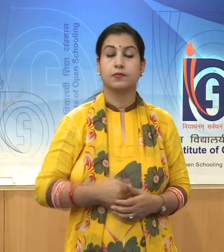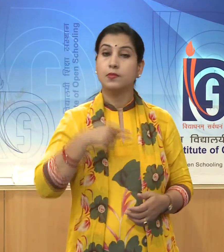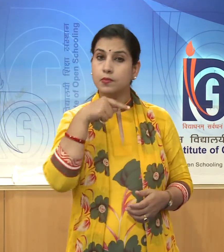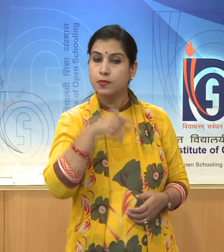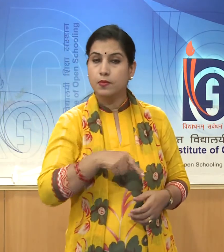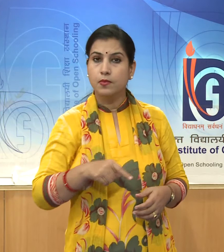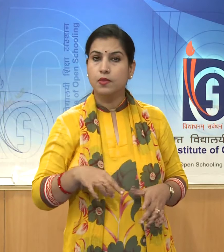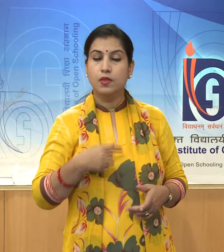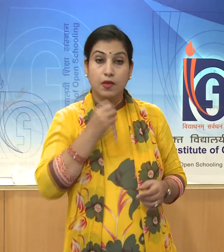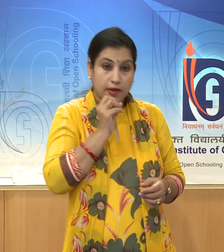led to convey